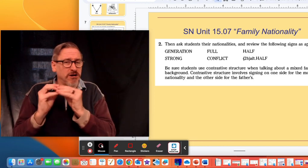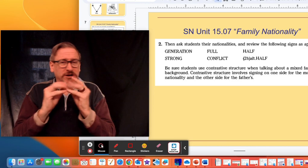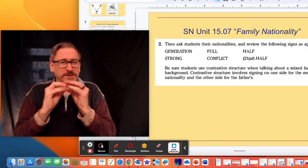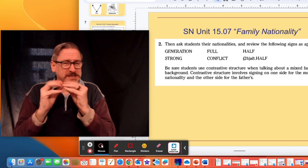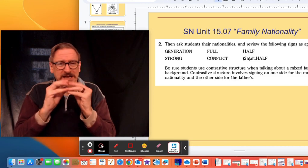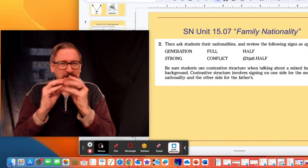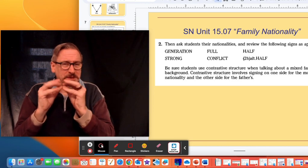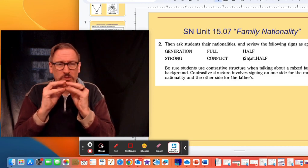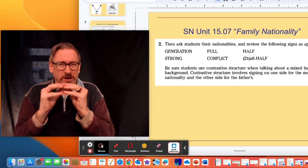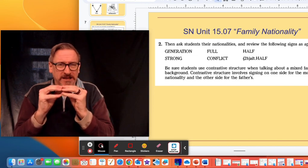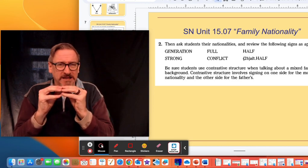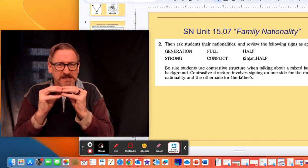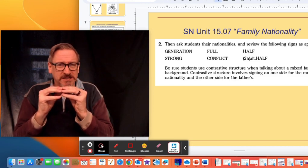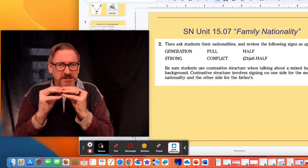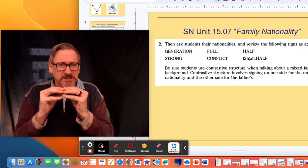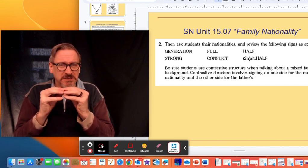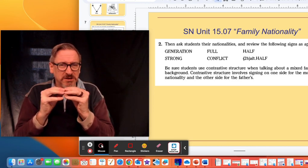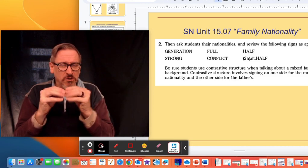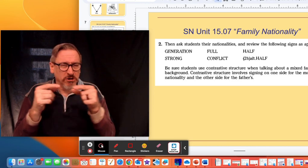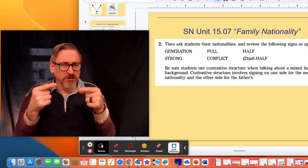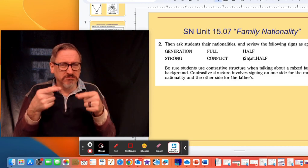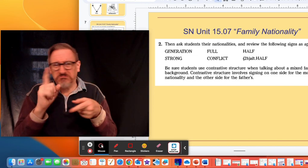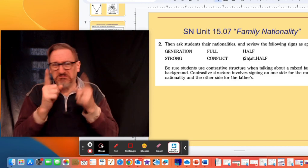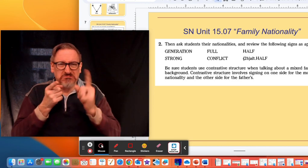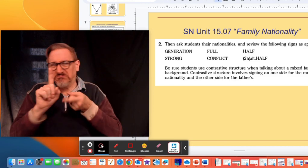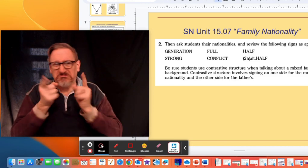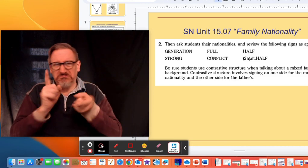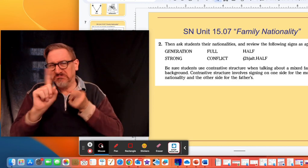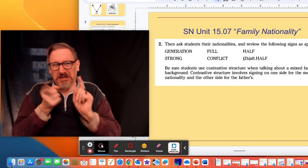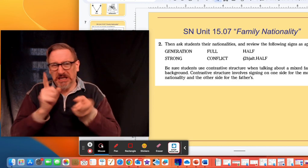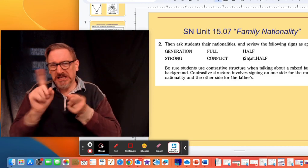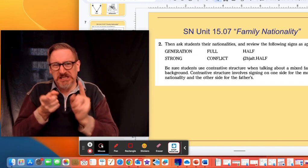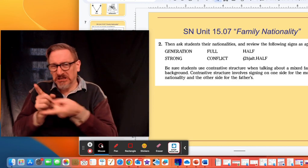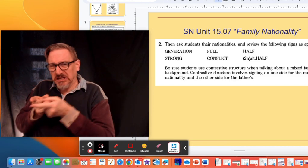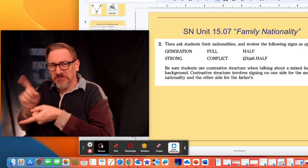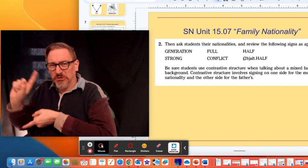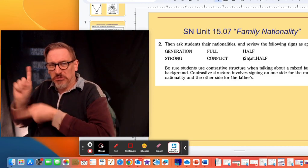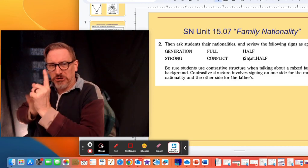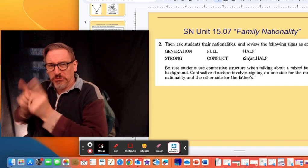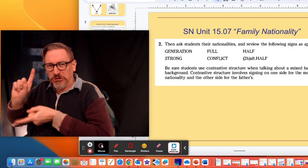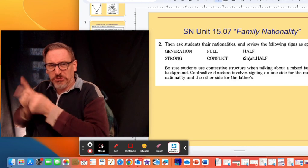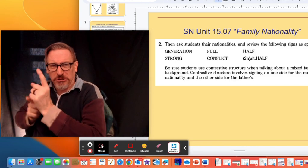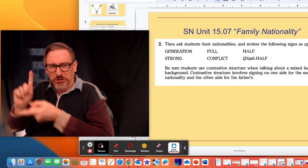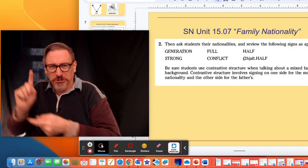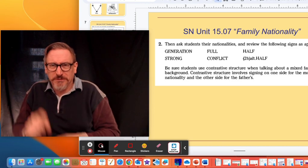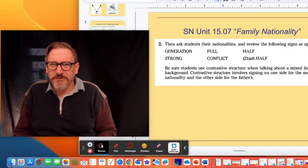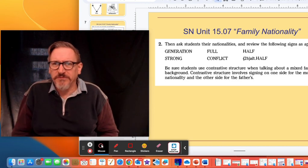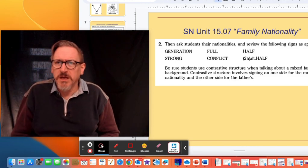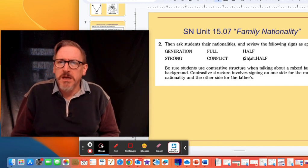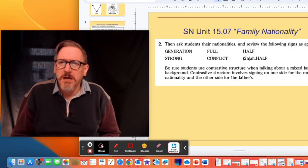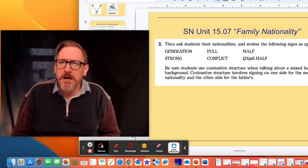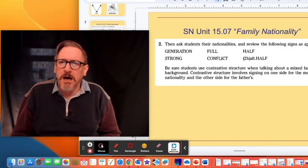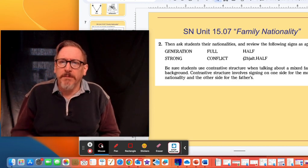personal arguments tend to be more like this, or like insulting,